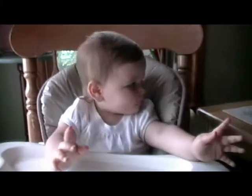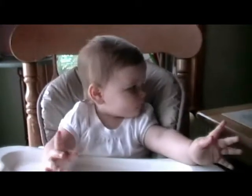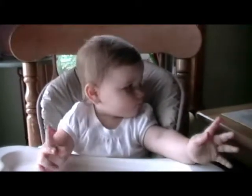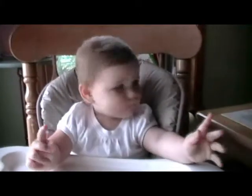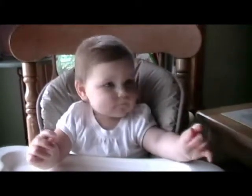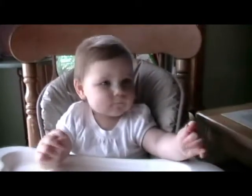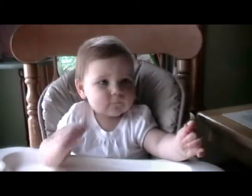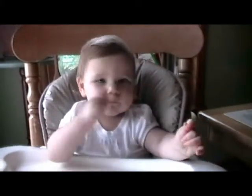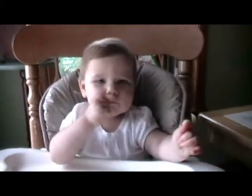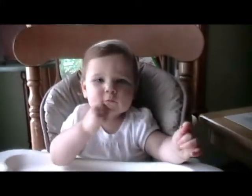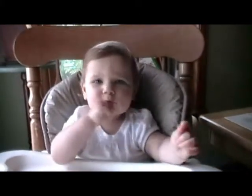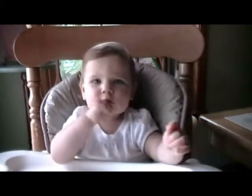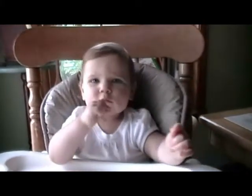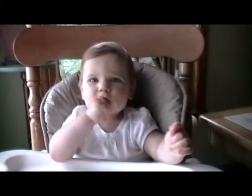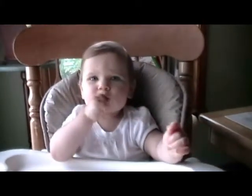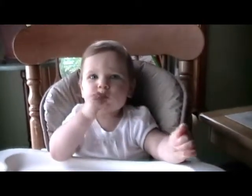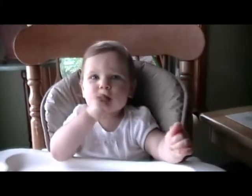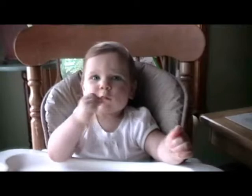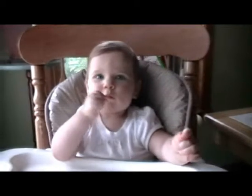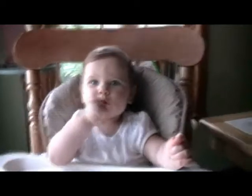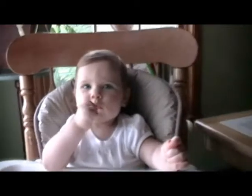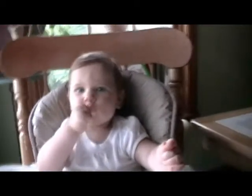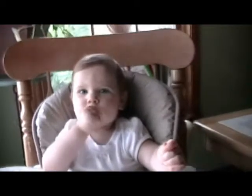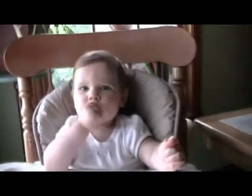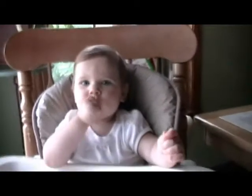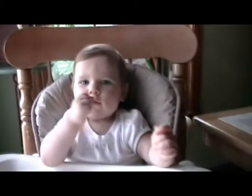Yay. You done performing? Eat. You want some more?